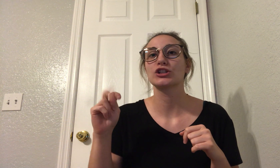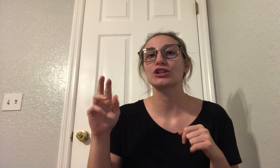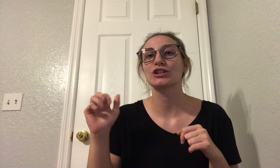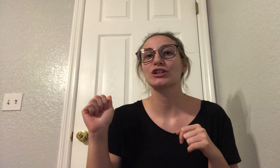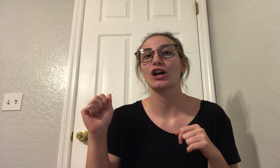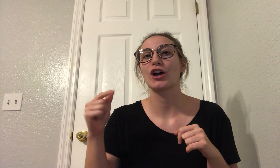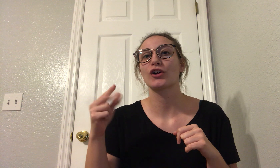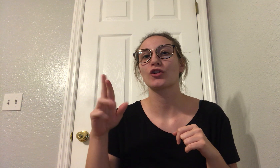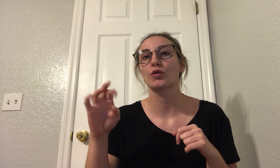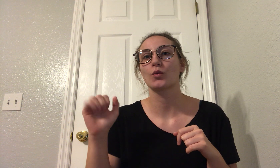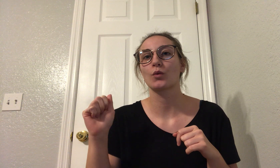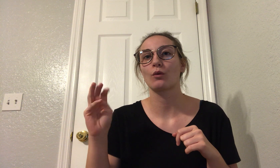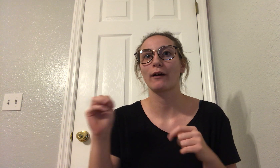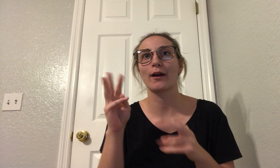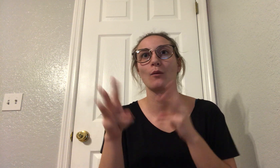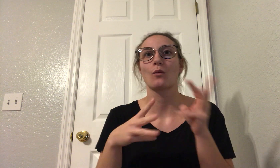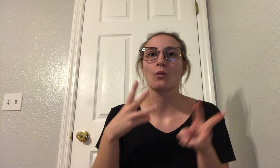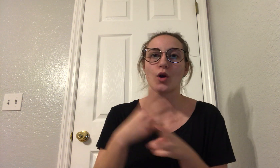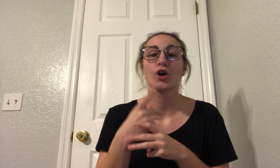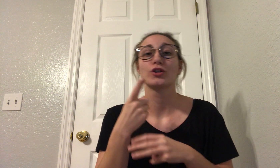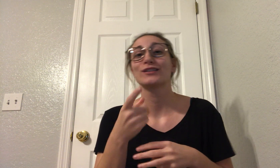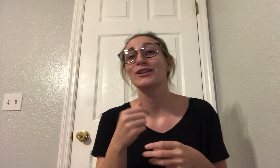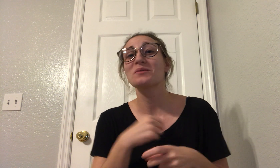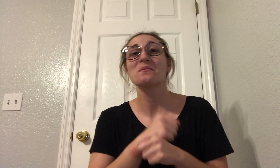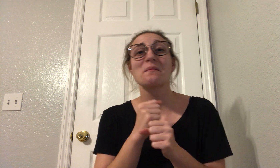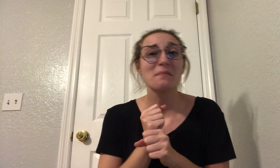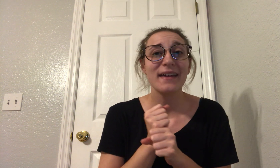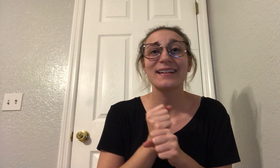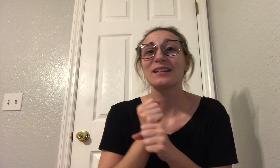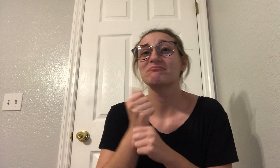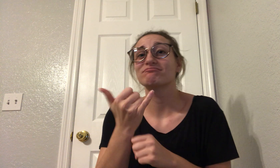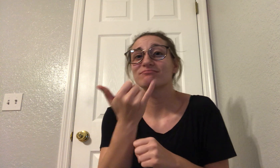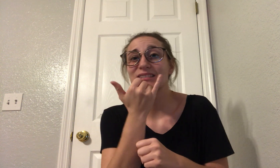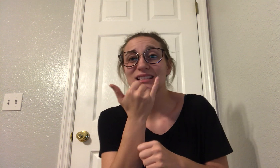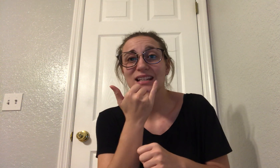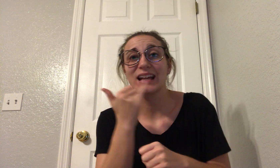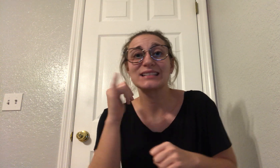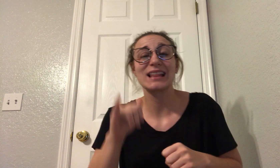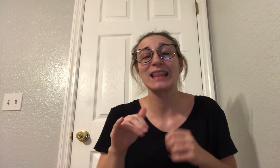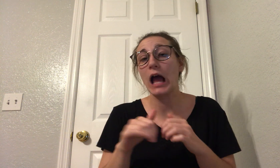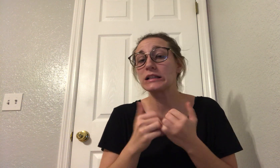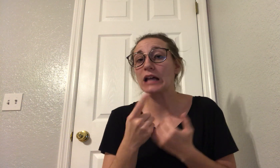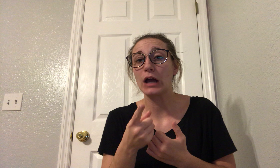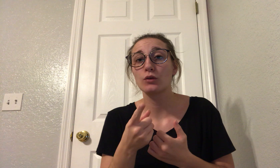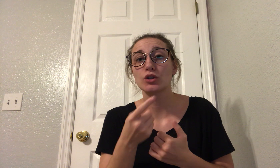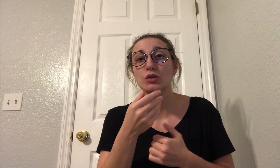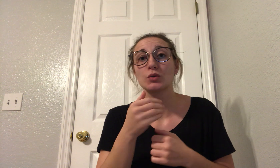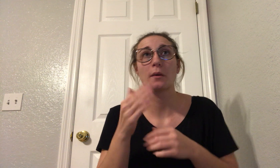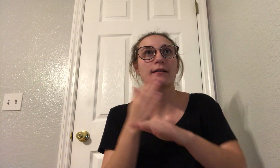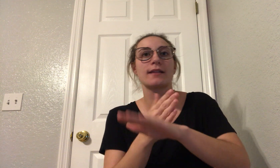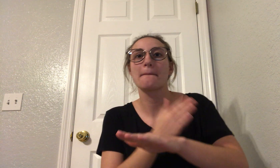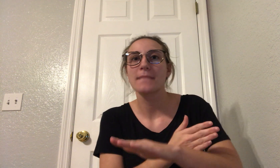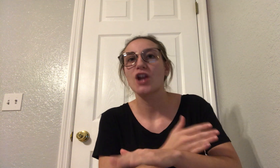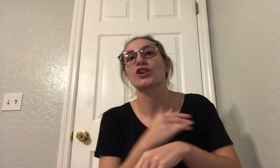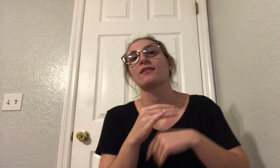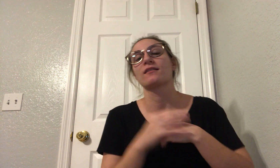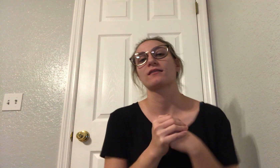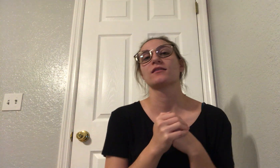and that is the way the world works, and that's how you get better. All right? So what was I saying? Number 9, body